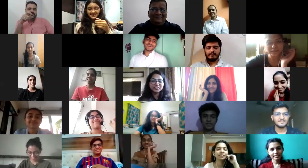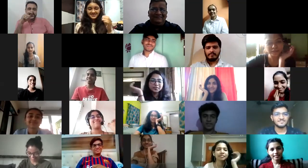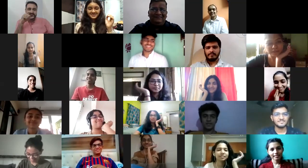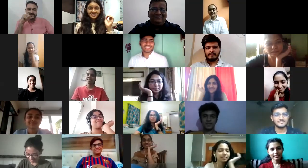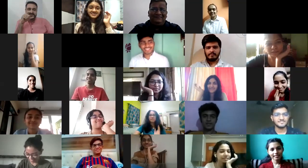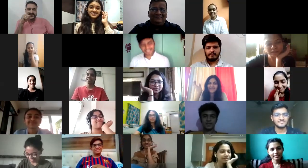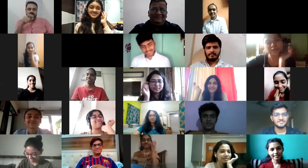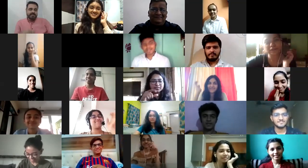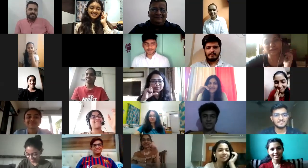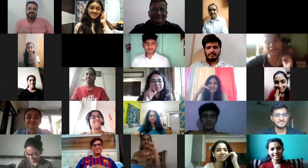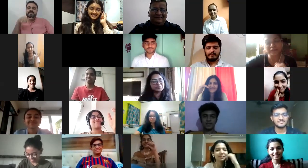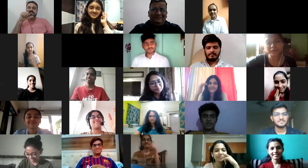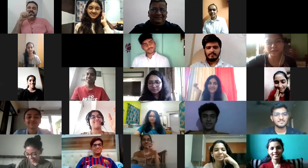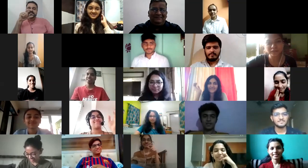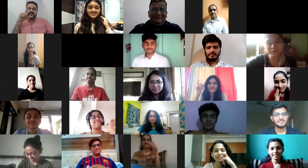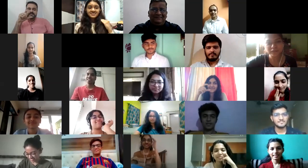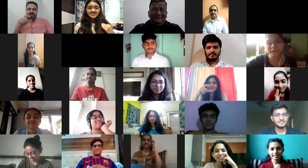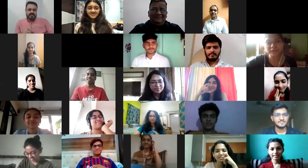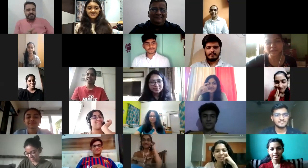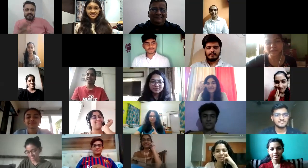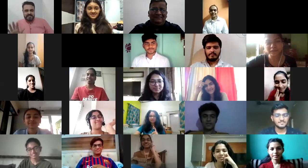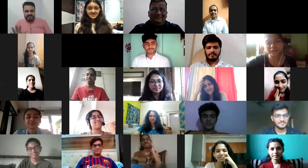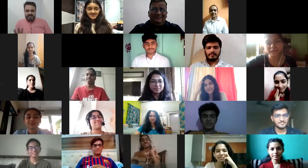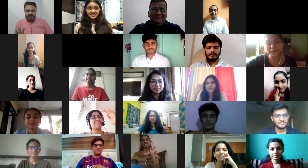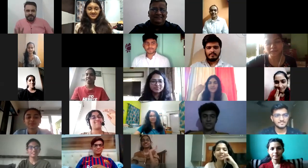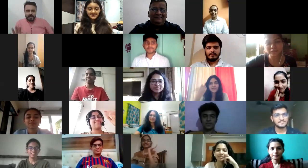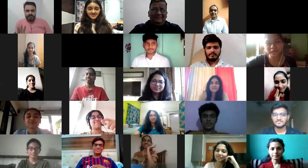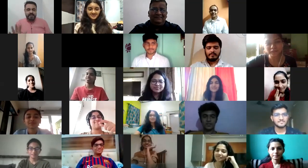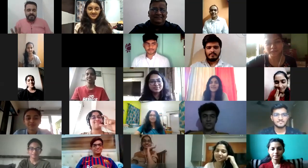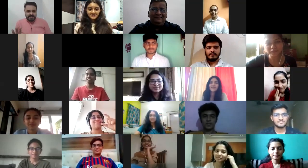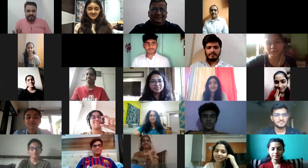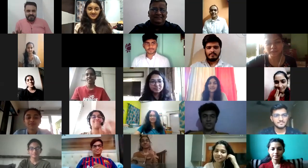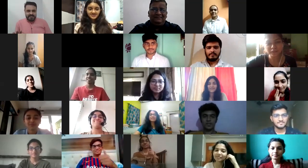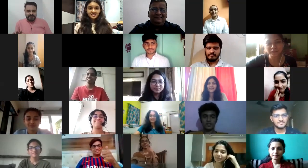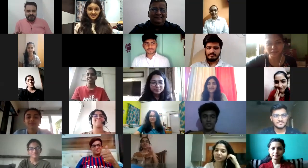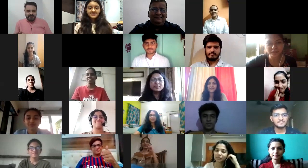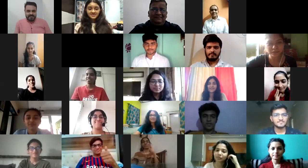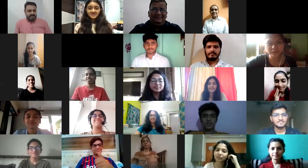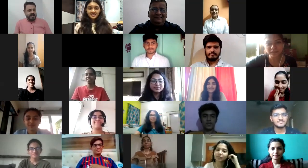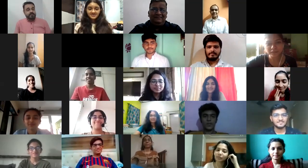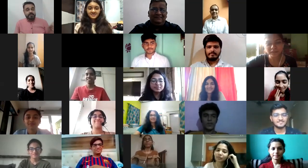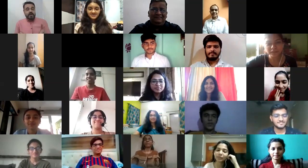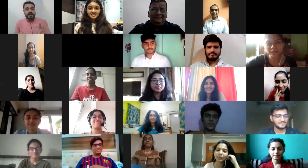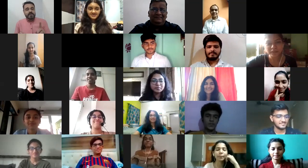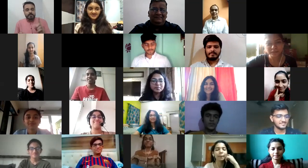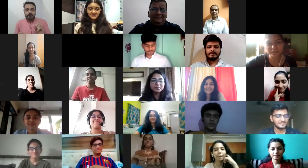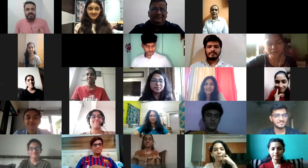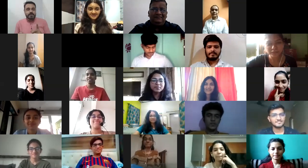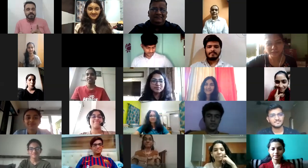coffee. Yes. Is it easy? Are you finding it interesting? And even if not, because I'm going to ask you questions, you will